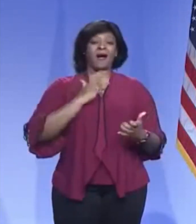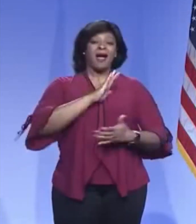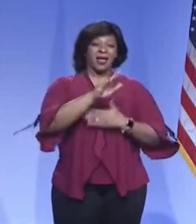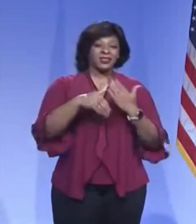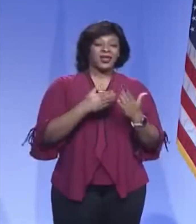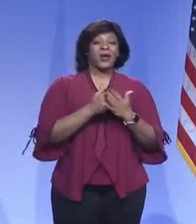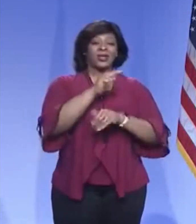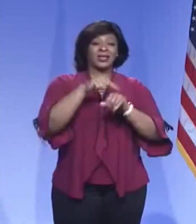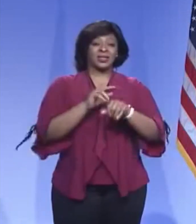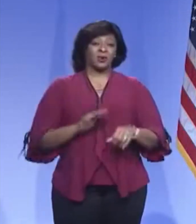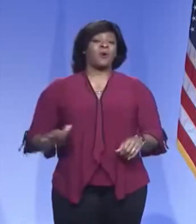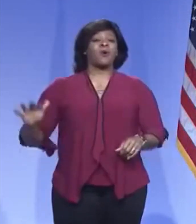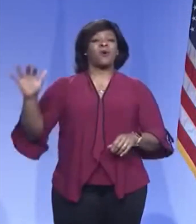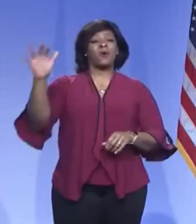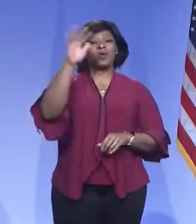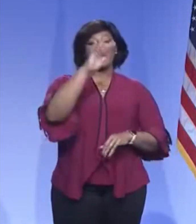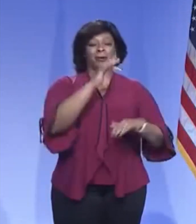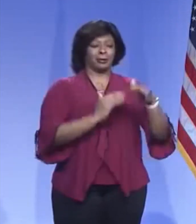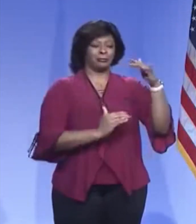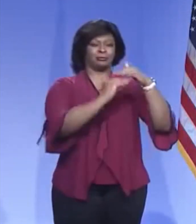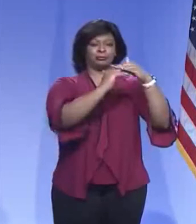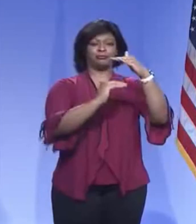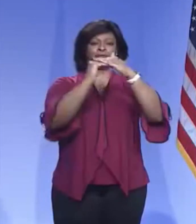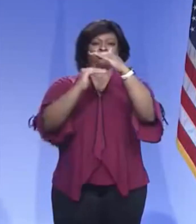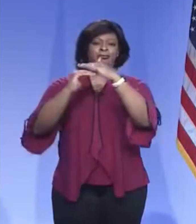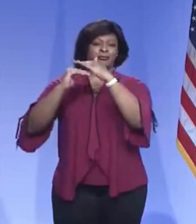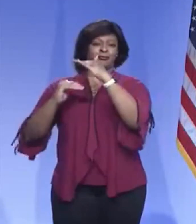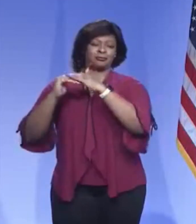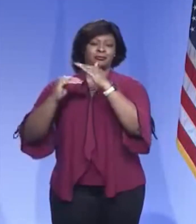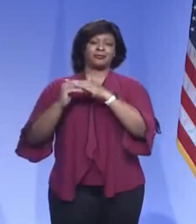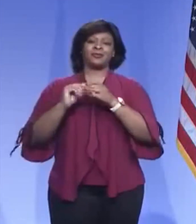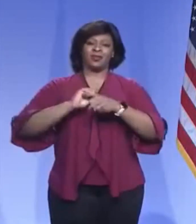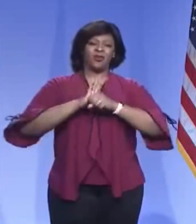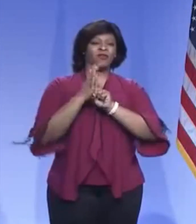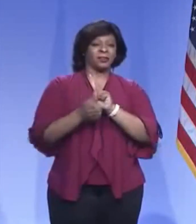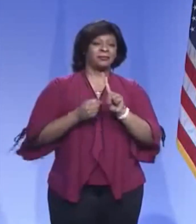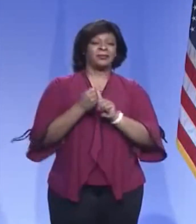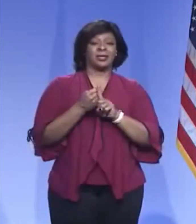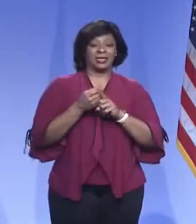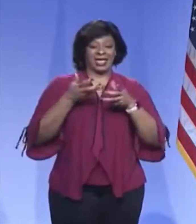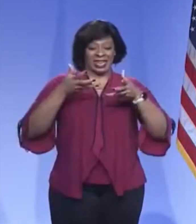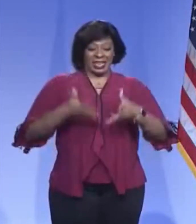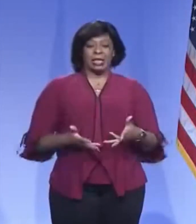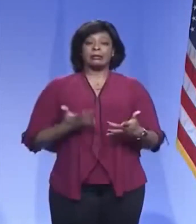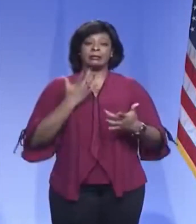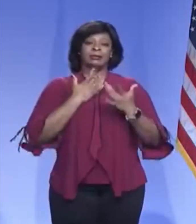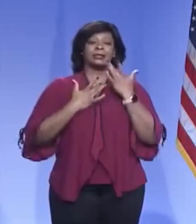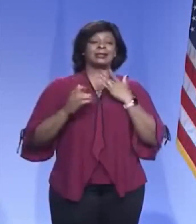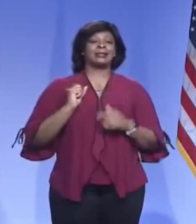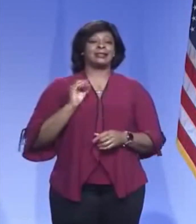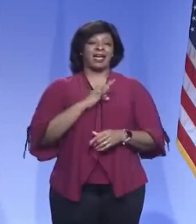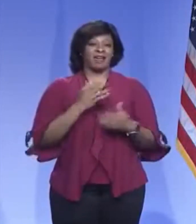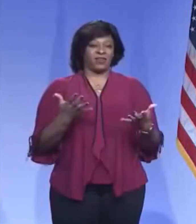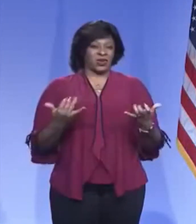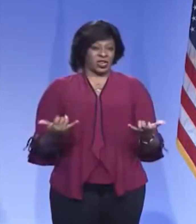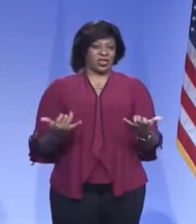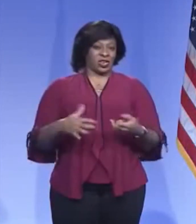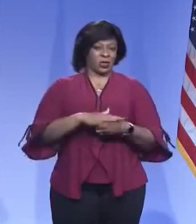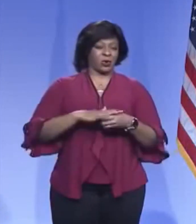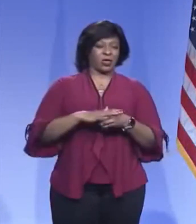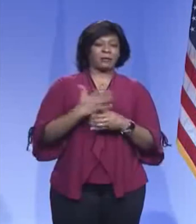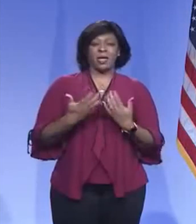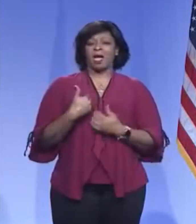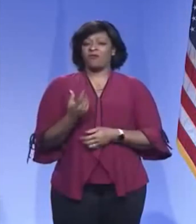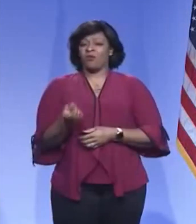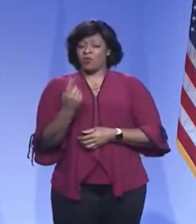entire nation is at a peak. And so we are left with the staff that we have here locally. We may get